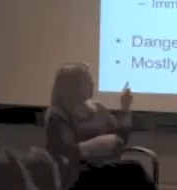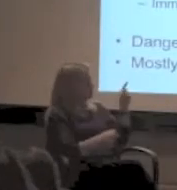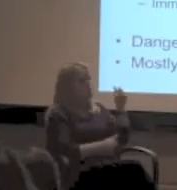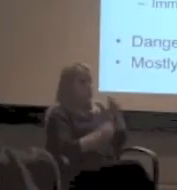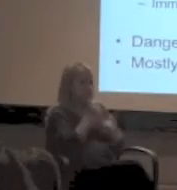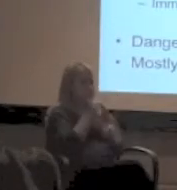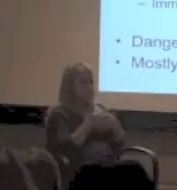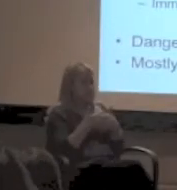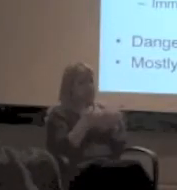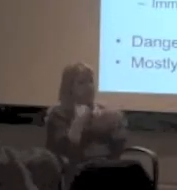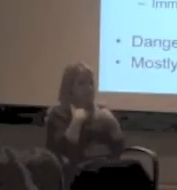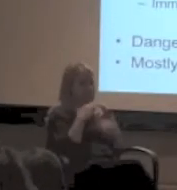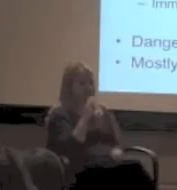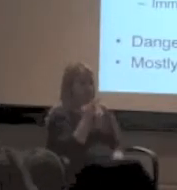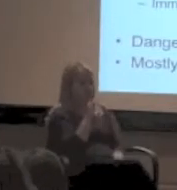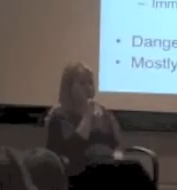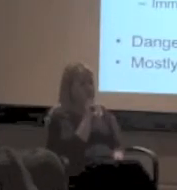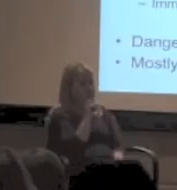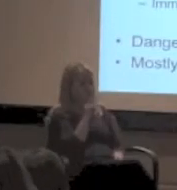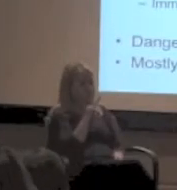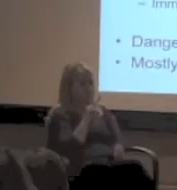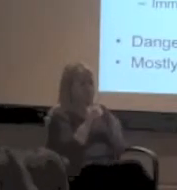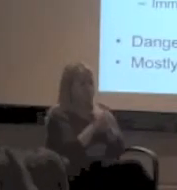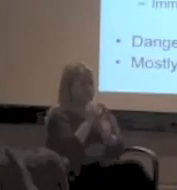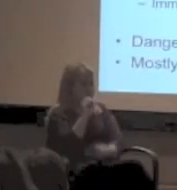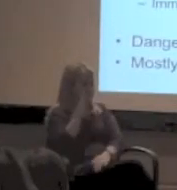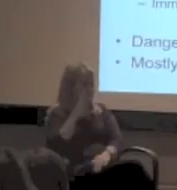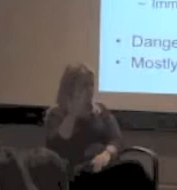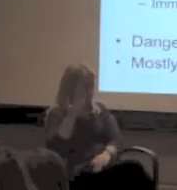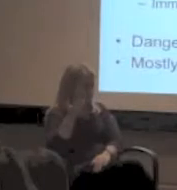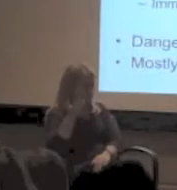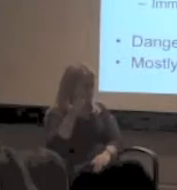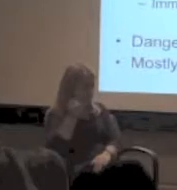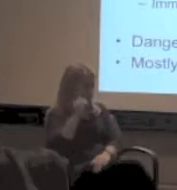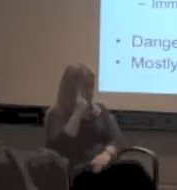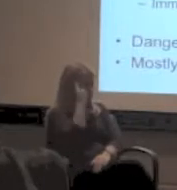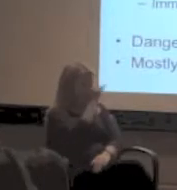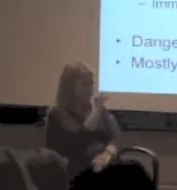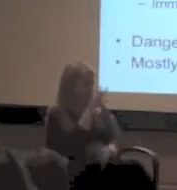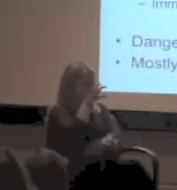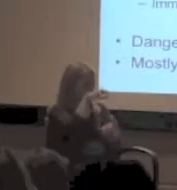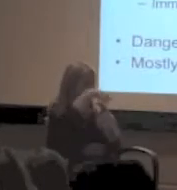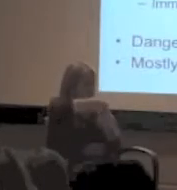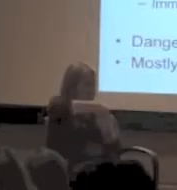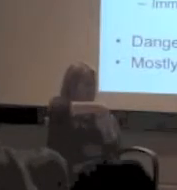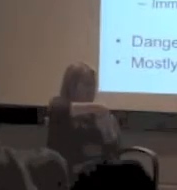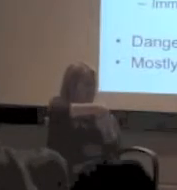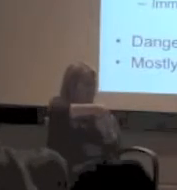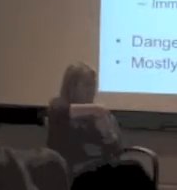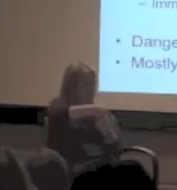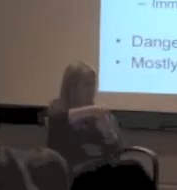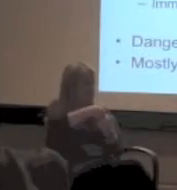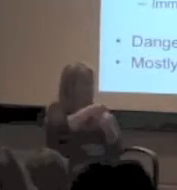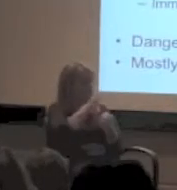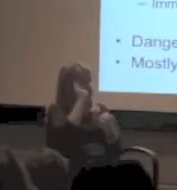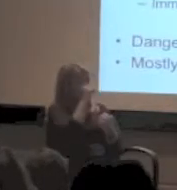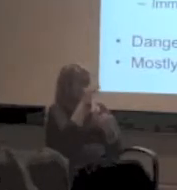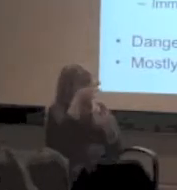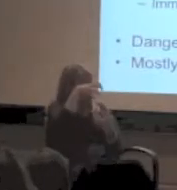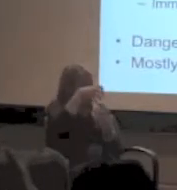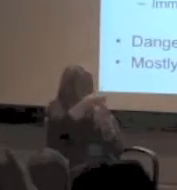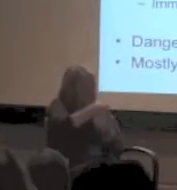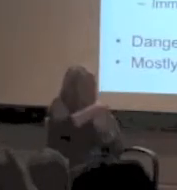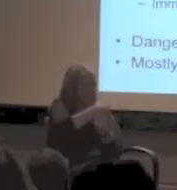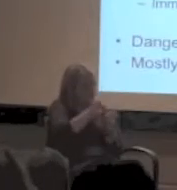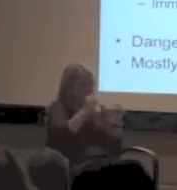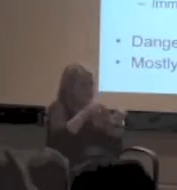Chiari II with spina bifida, and it always looks compressed. So just because things look squished on an